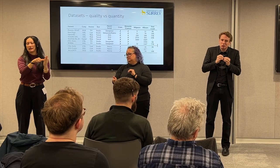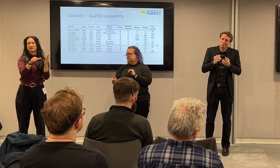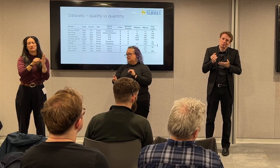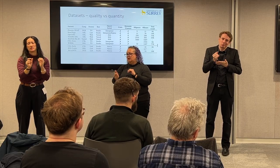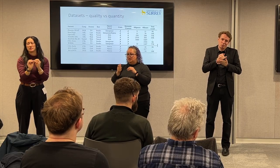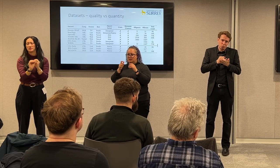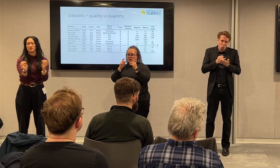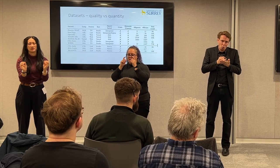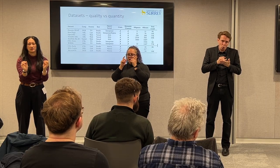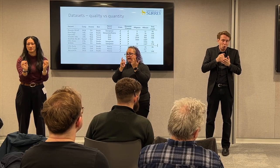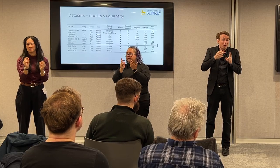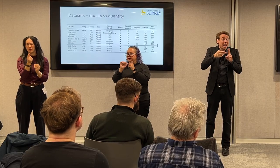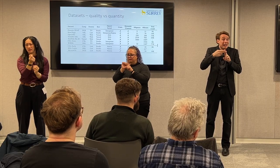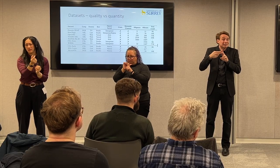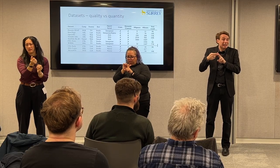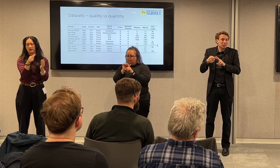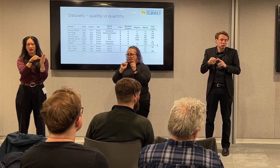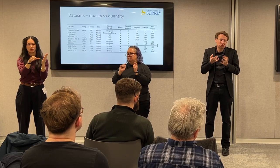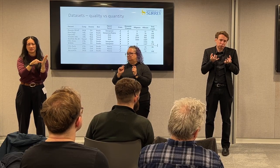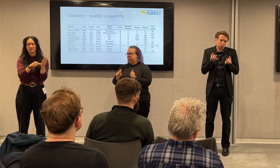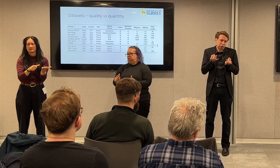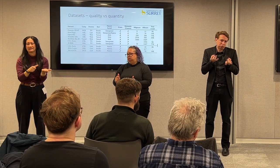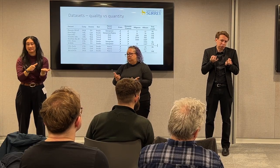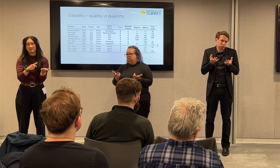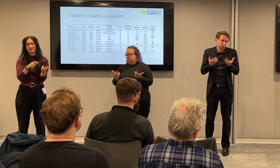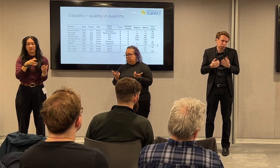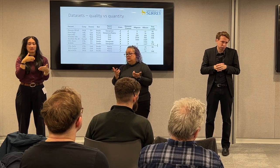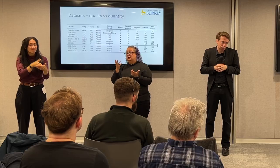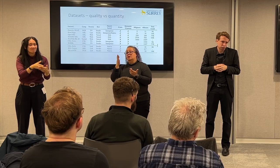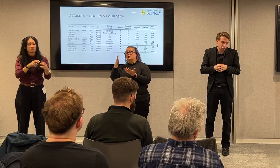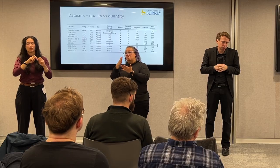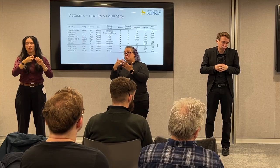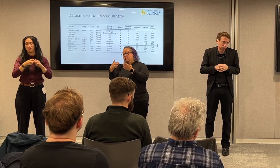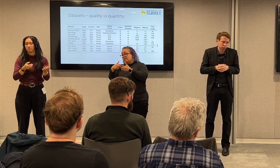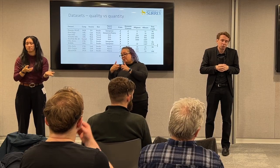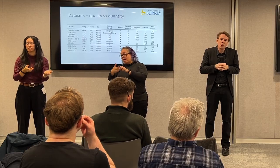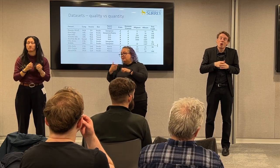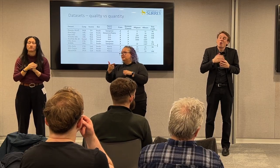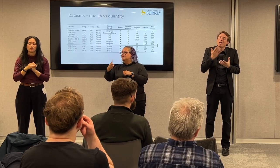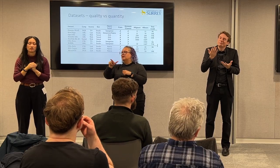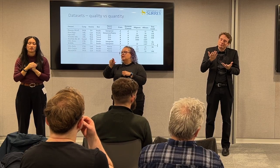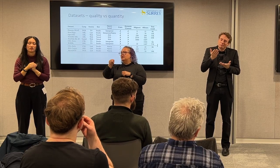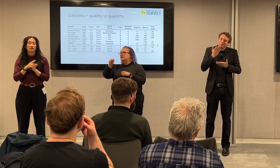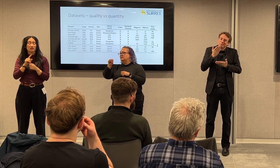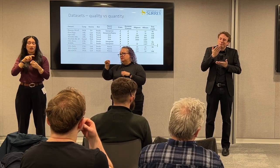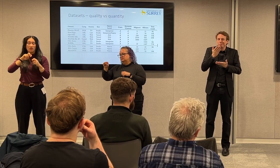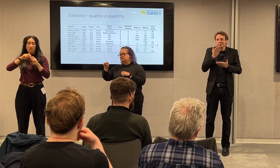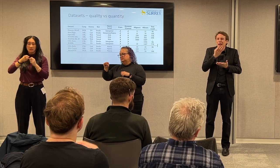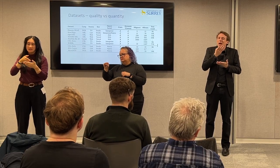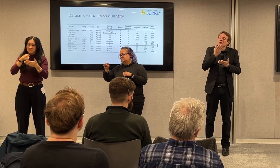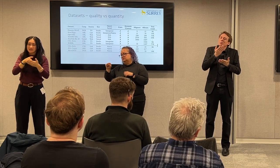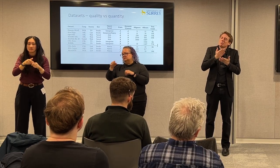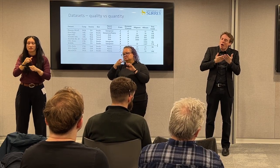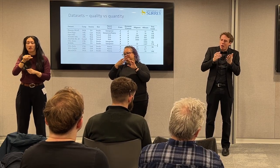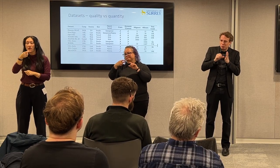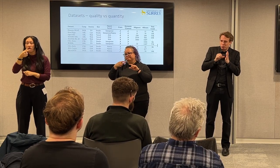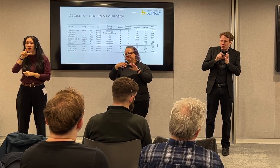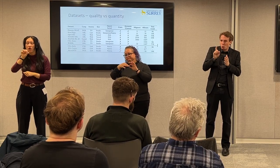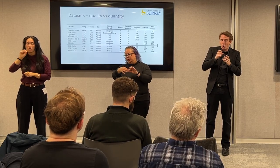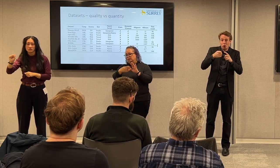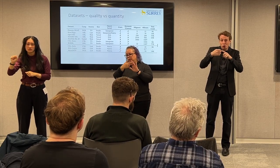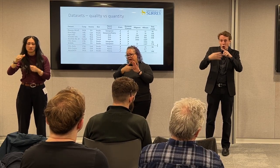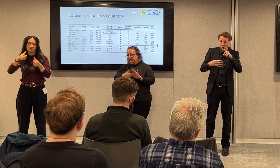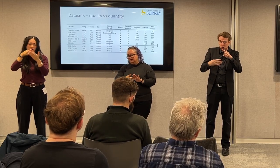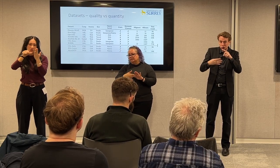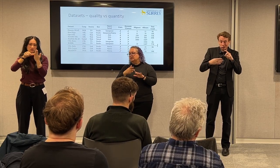problems. Part of the problem is to do with gloss and annotation. We'll talk a little bit about that. But part of this is